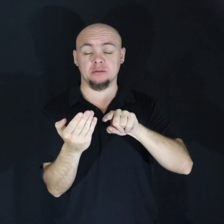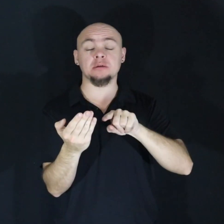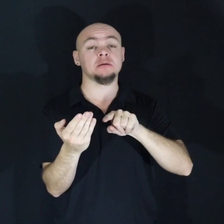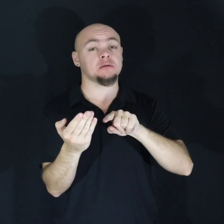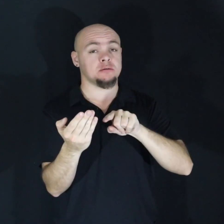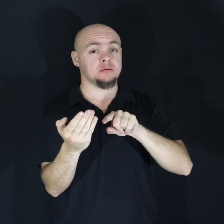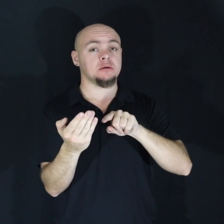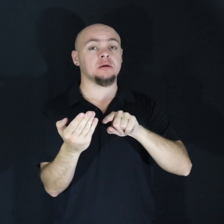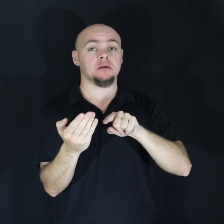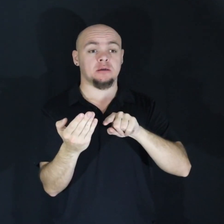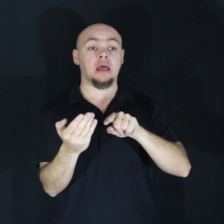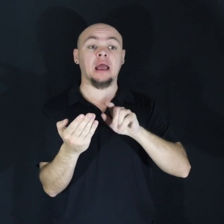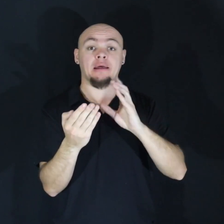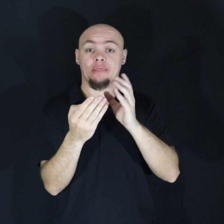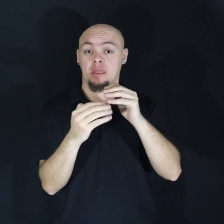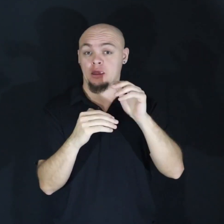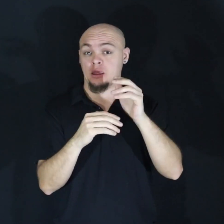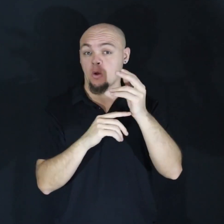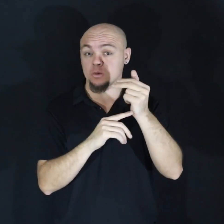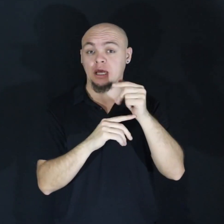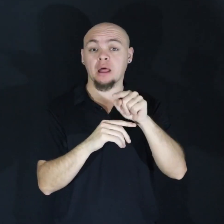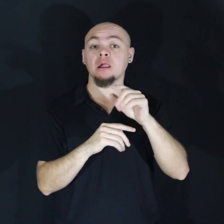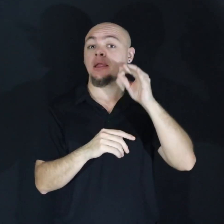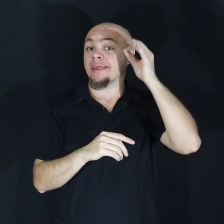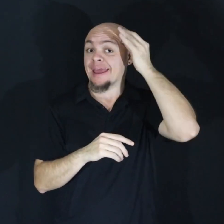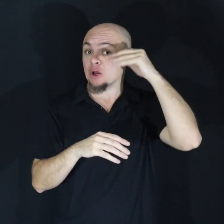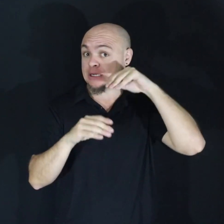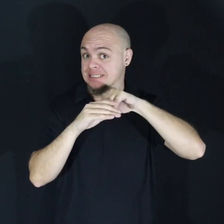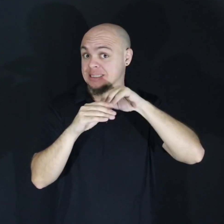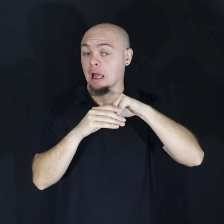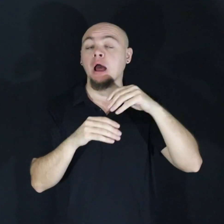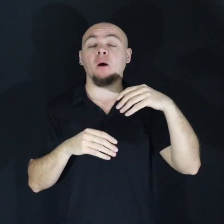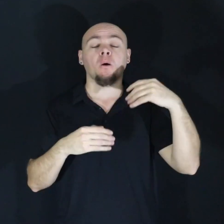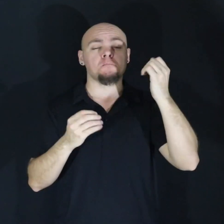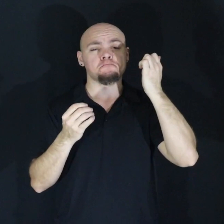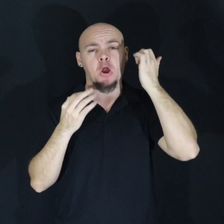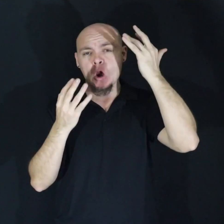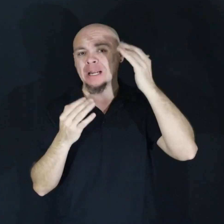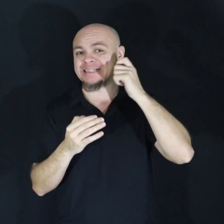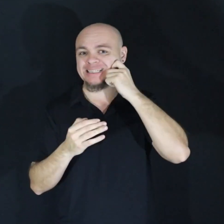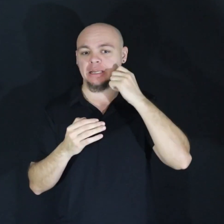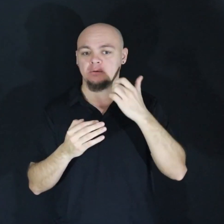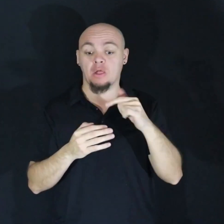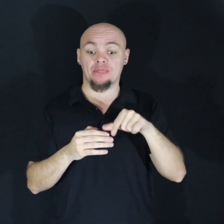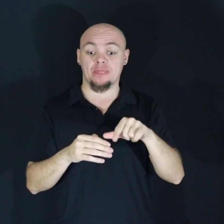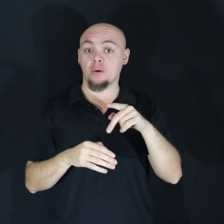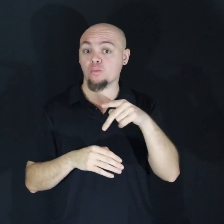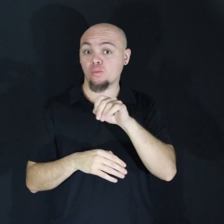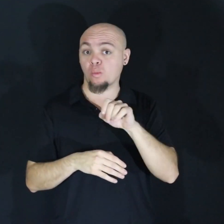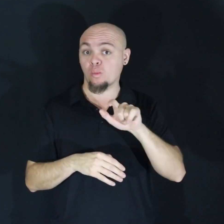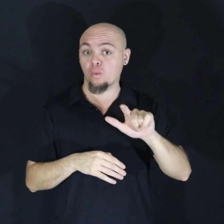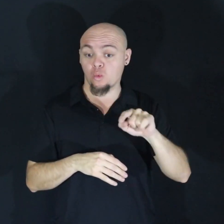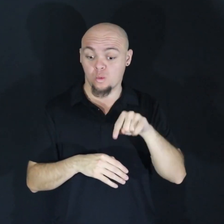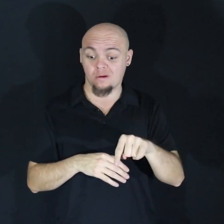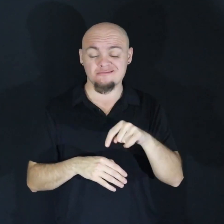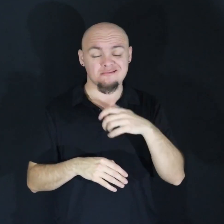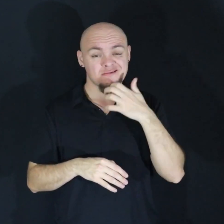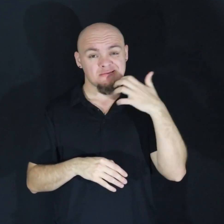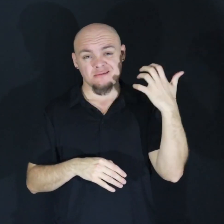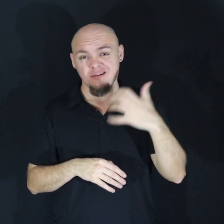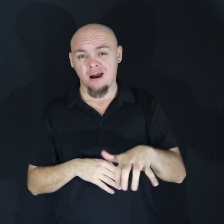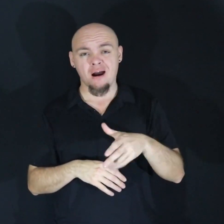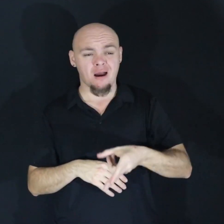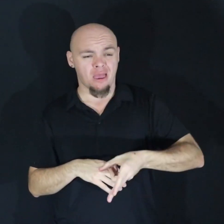it started burning people's hair, people's skin. It made the pool of the hotel extremely